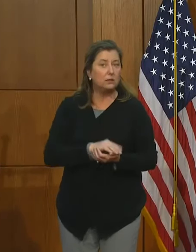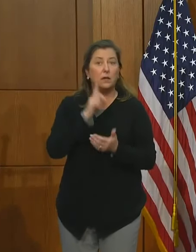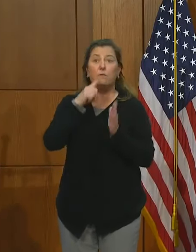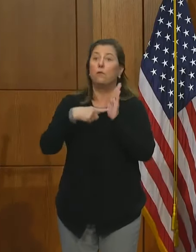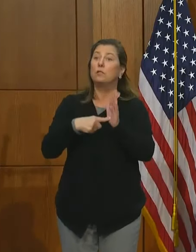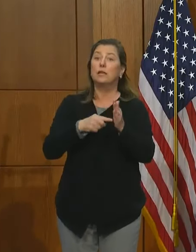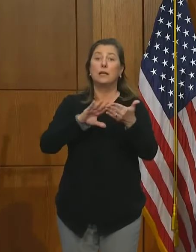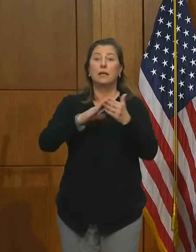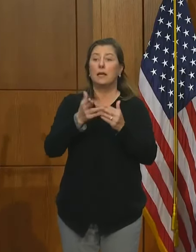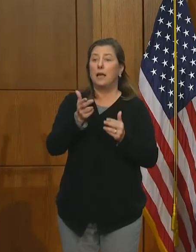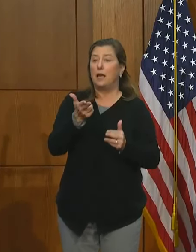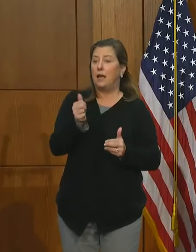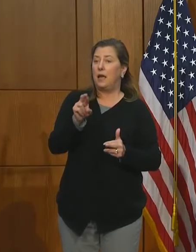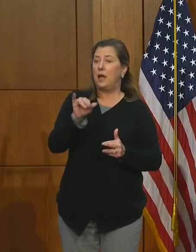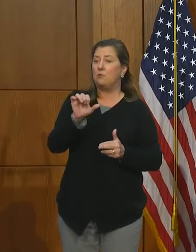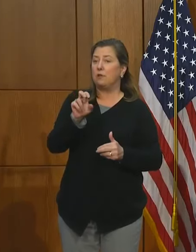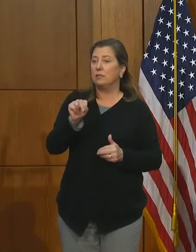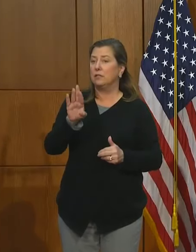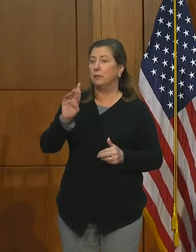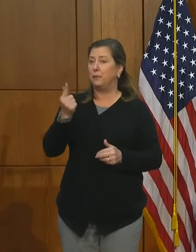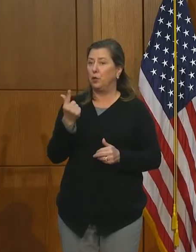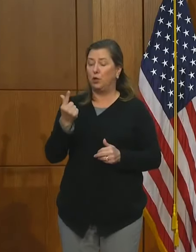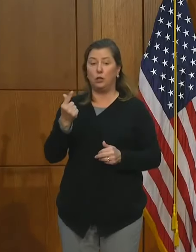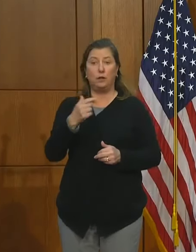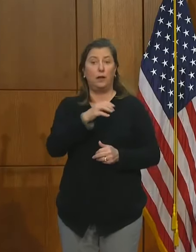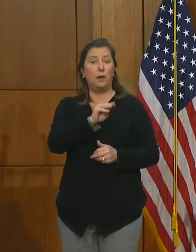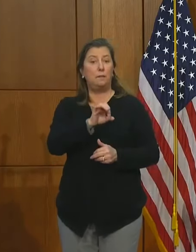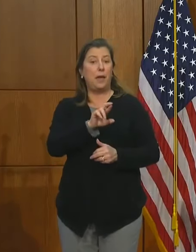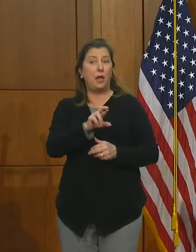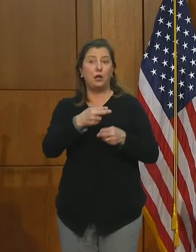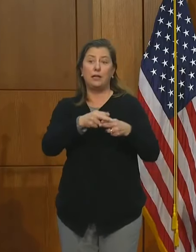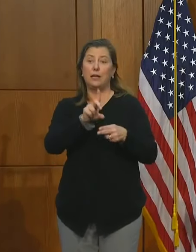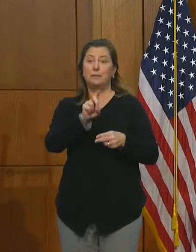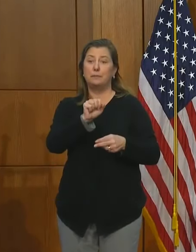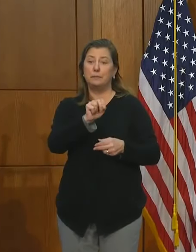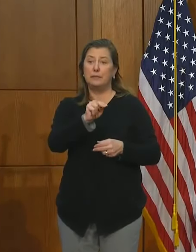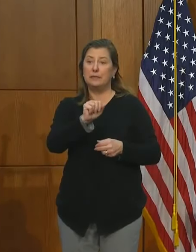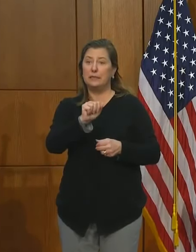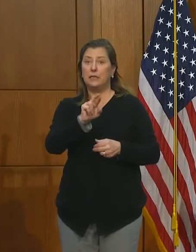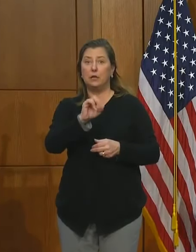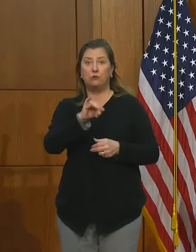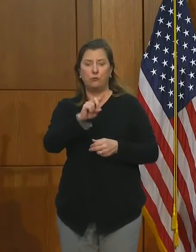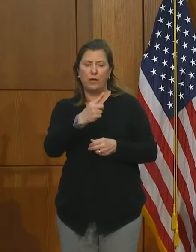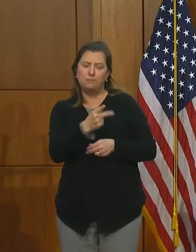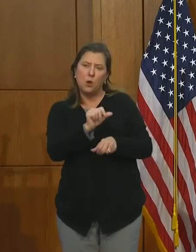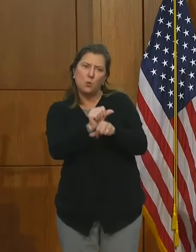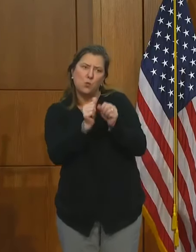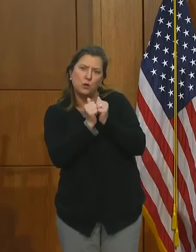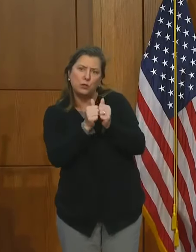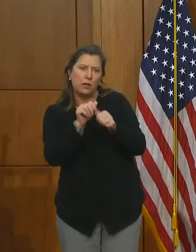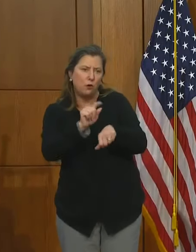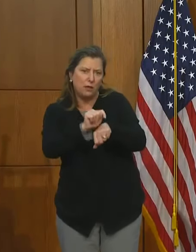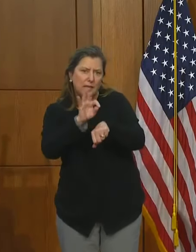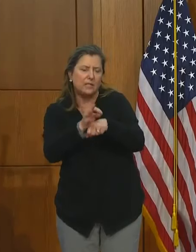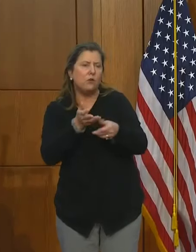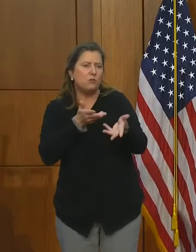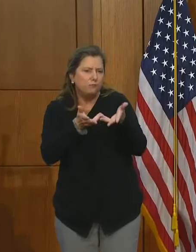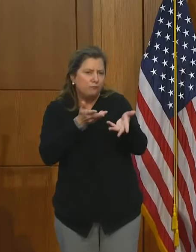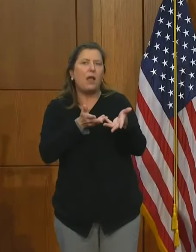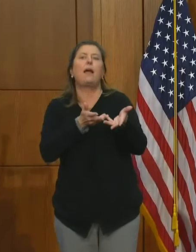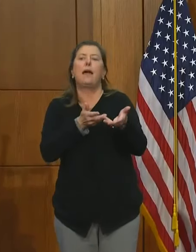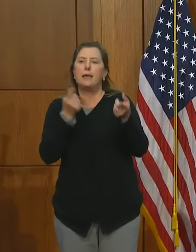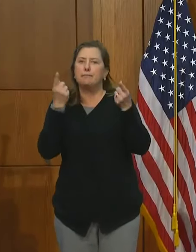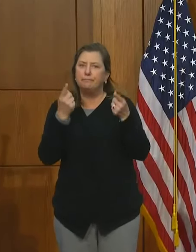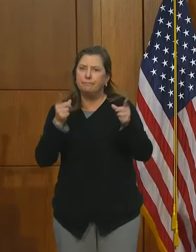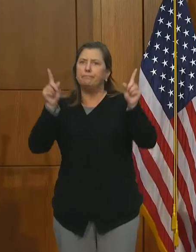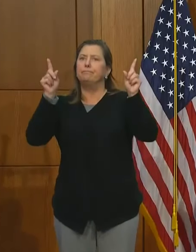example, in the city of Harrisonburg, Mayor Dina Reed and I, we were working together in the task force, and we were able to